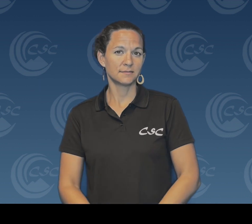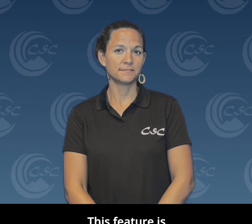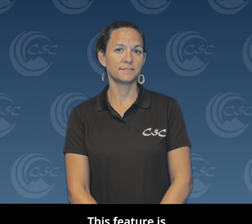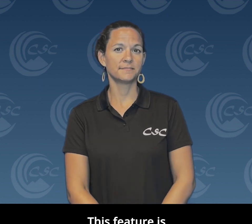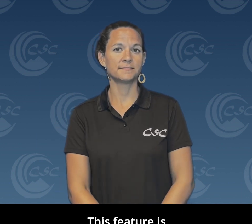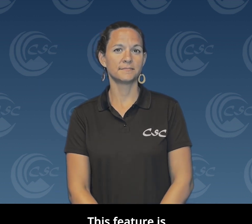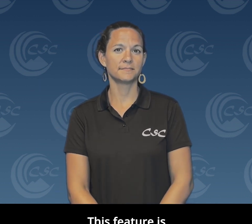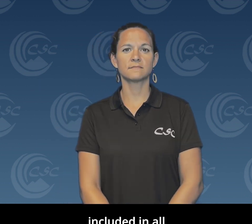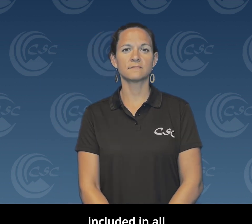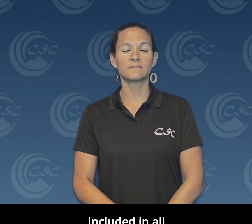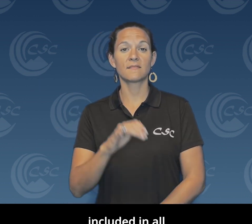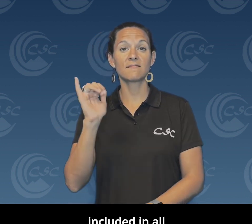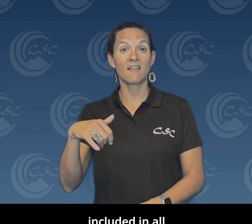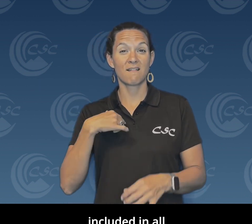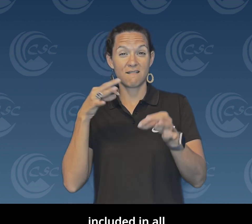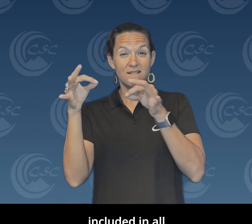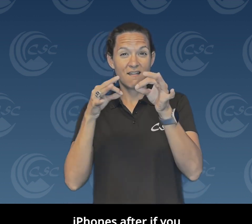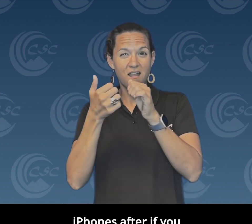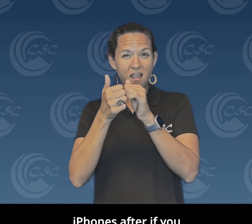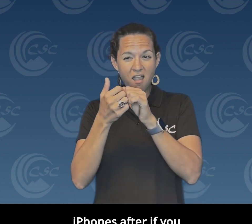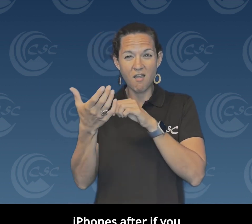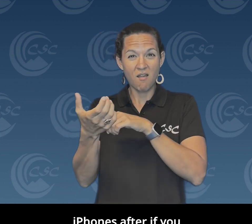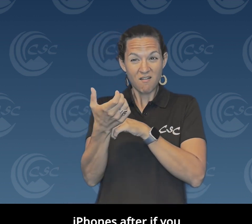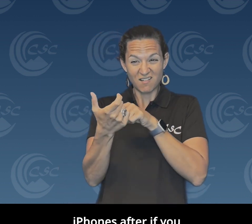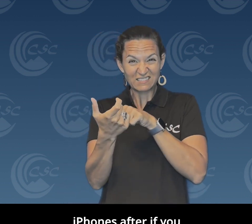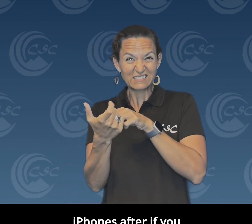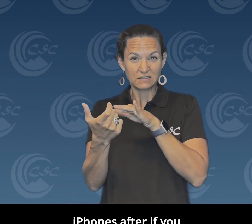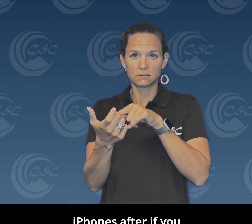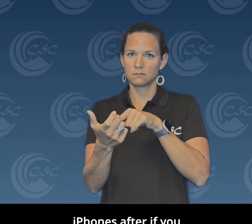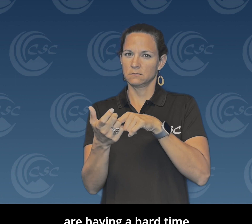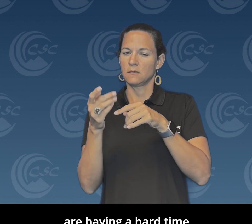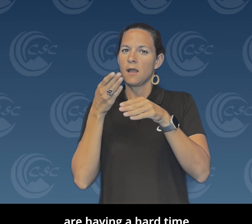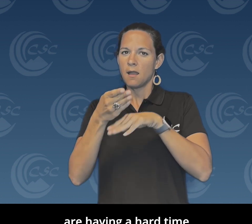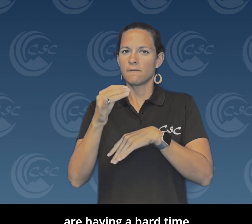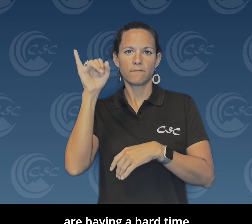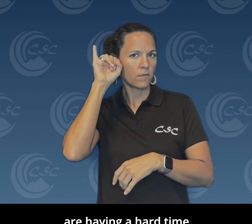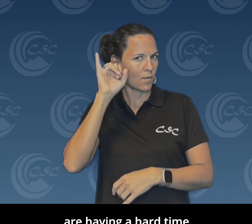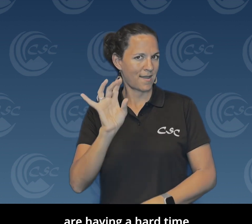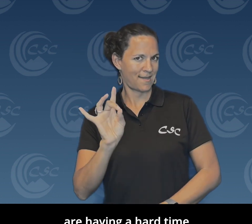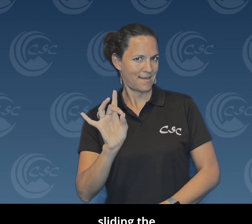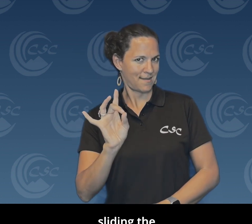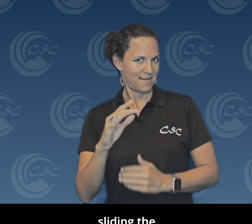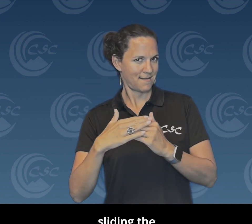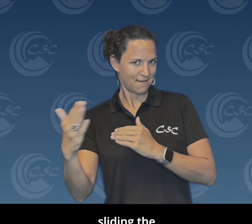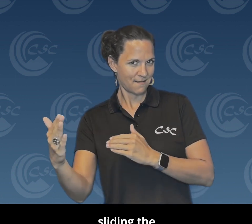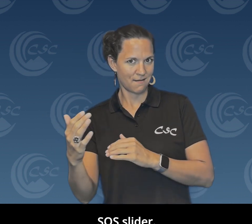This feature is included in all iPhones. If you are having a hard time sliding the